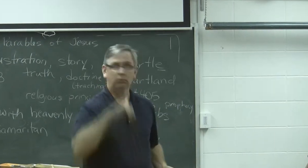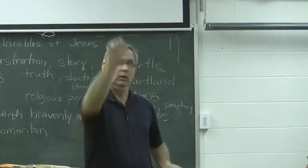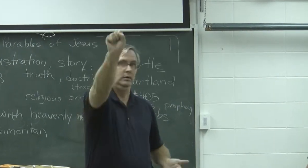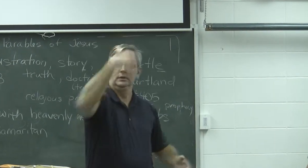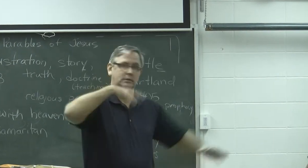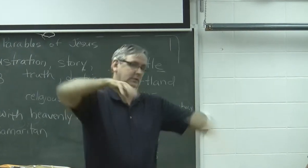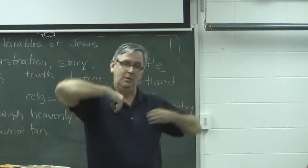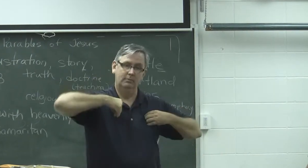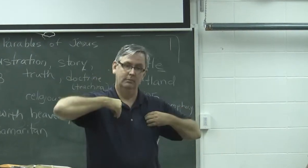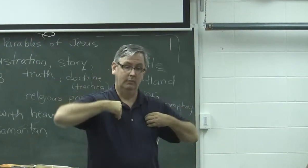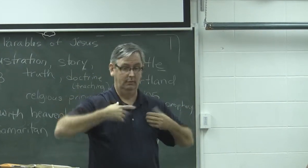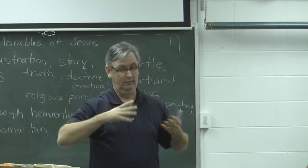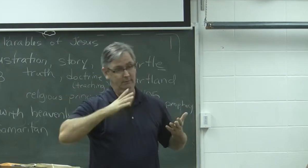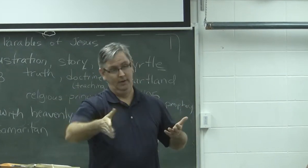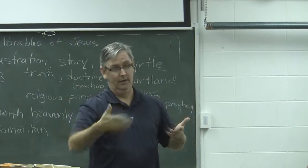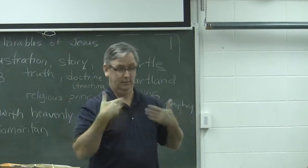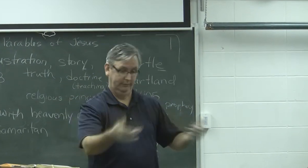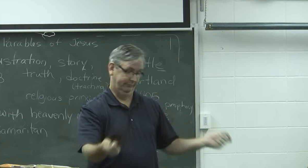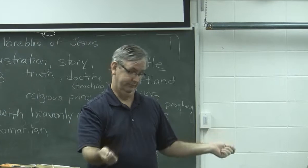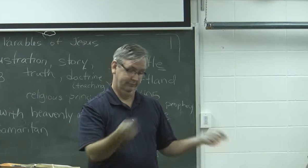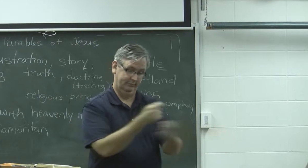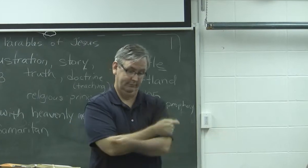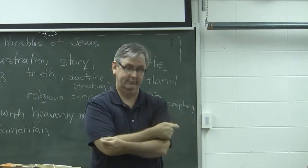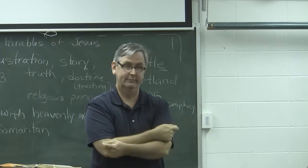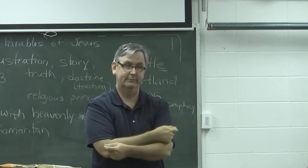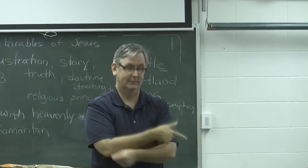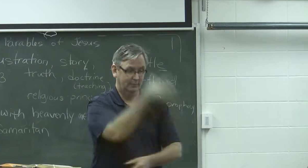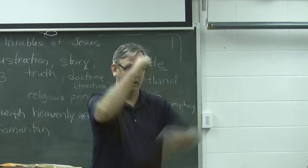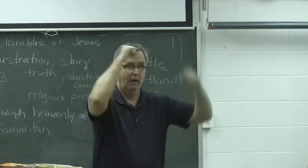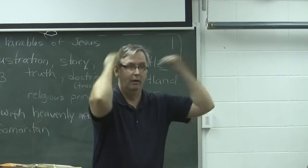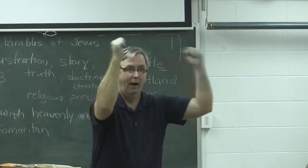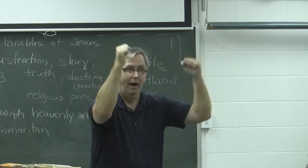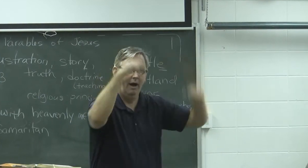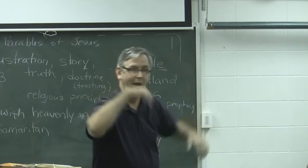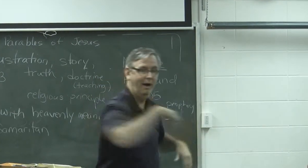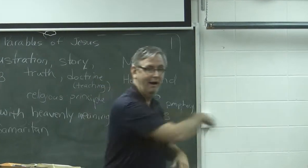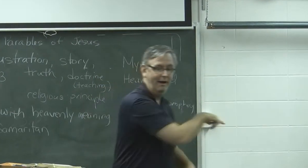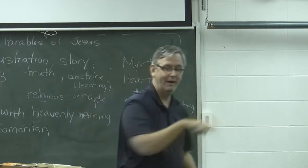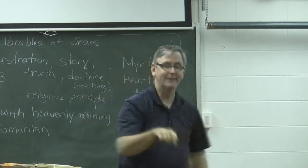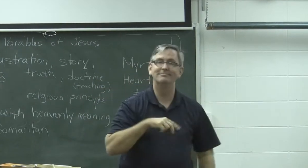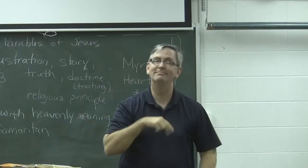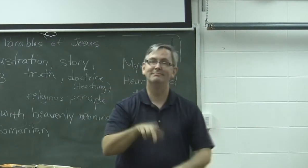And the man that was condemned actually like, wow. And he accepted it gladly and he walked away